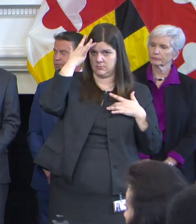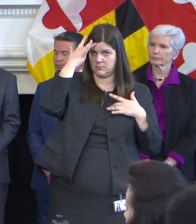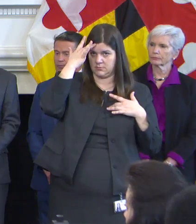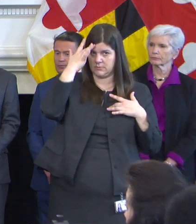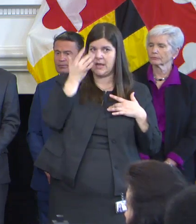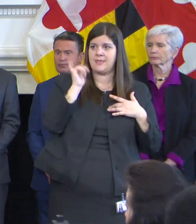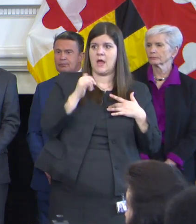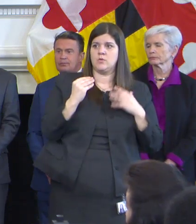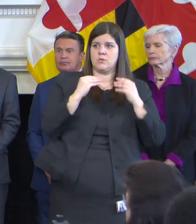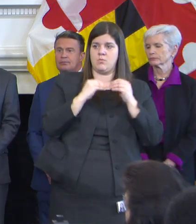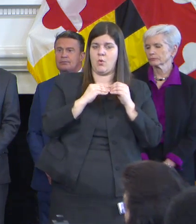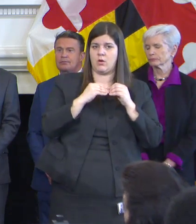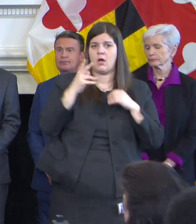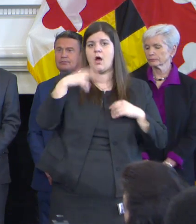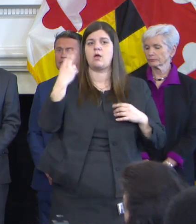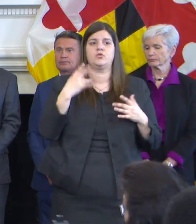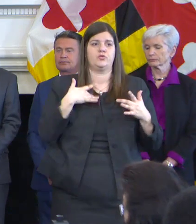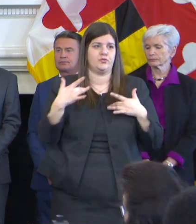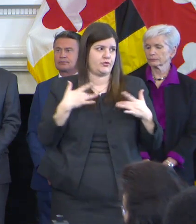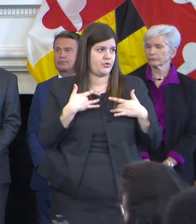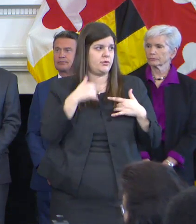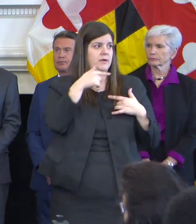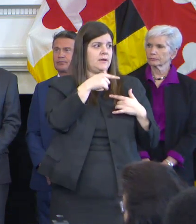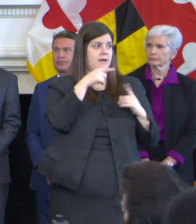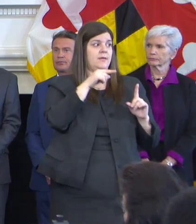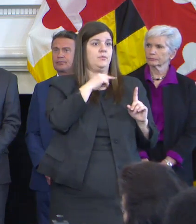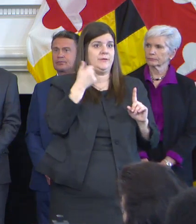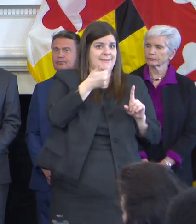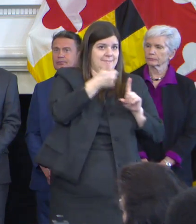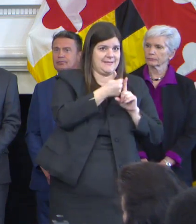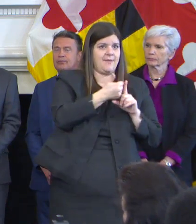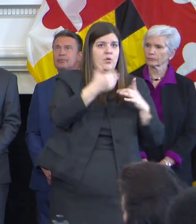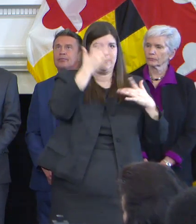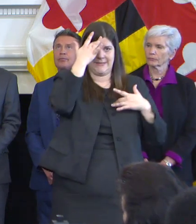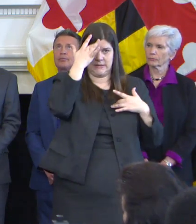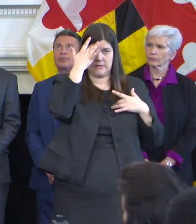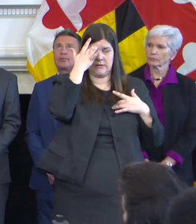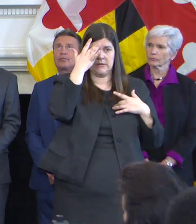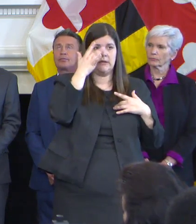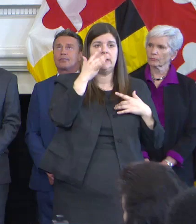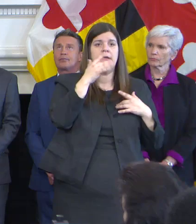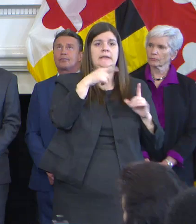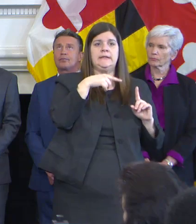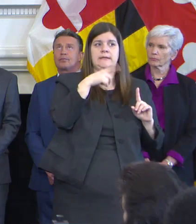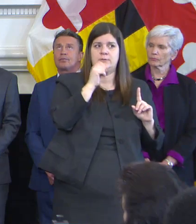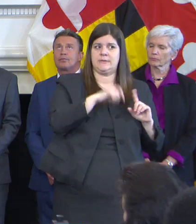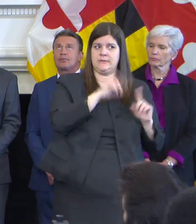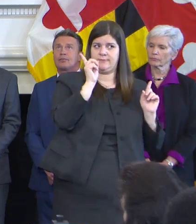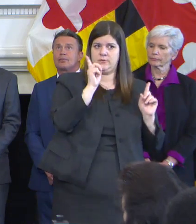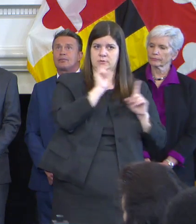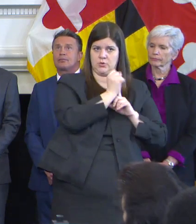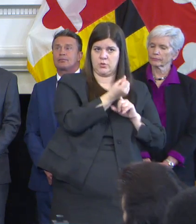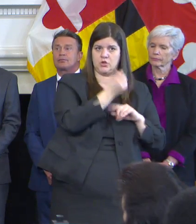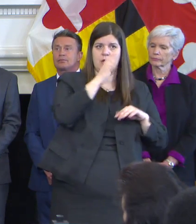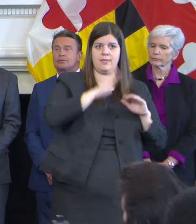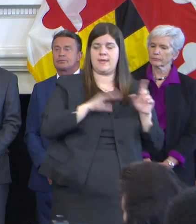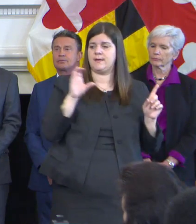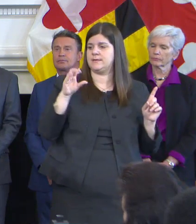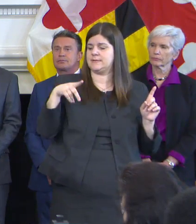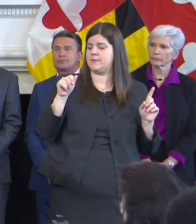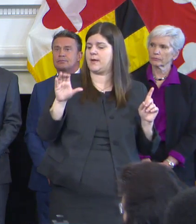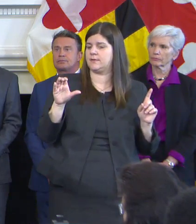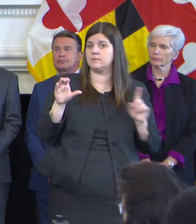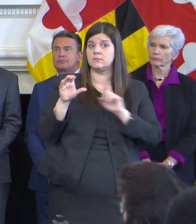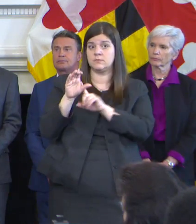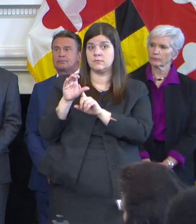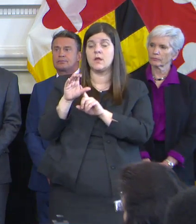that he wasn't potentially infecting people, and that wasn't the case at CPAC. The other reason it's different is that the way this